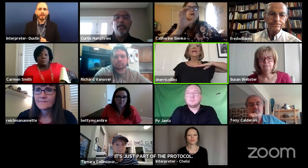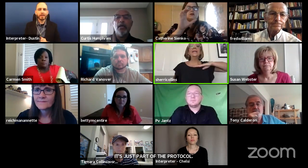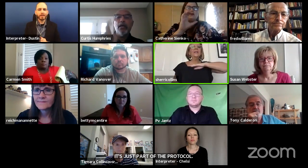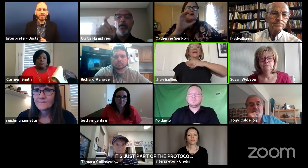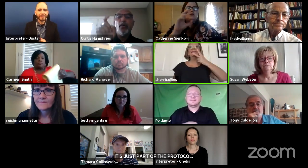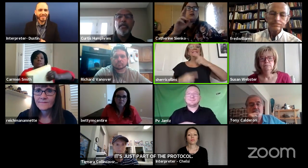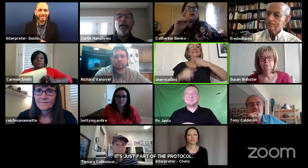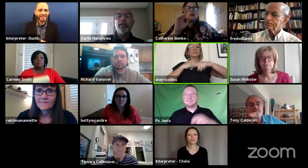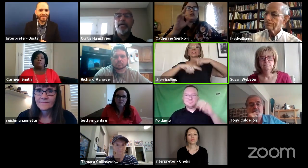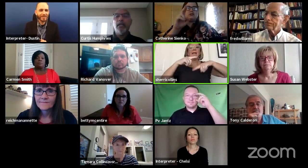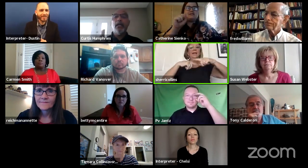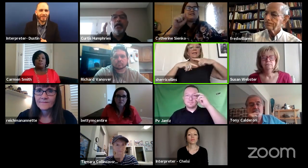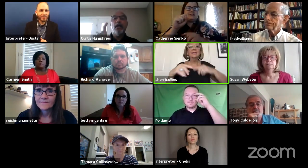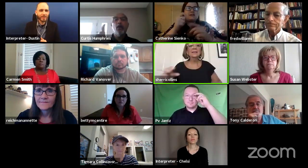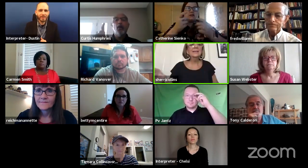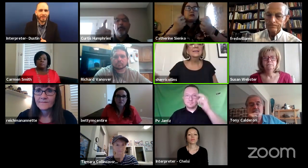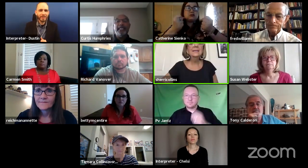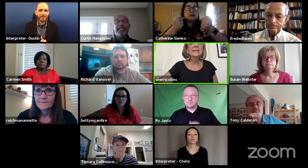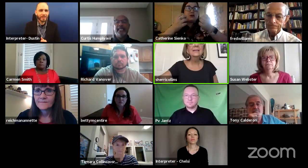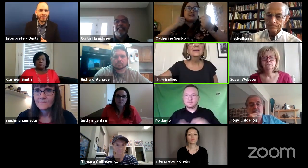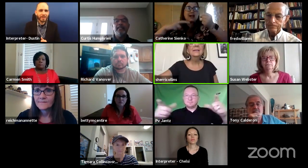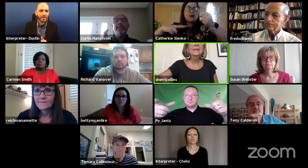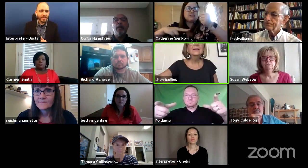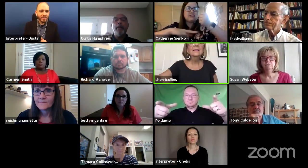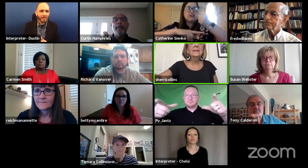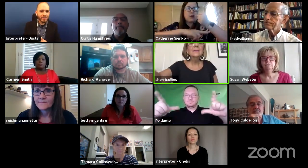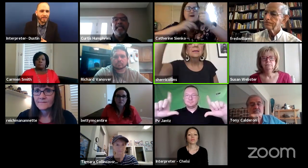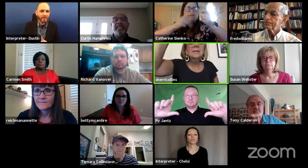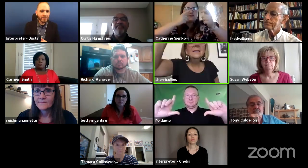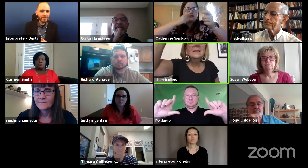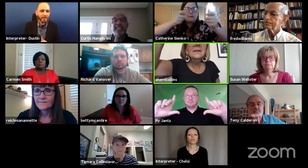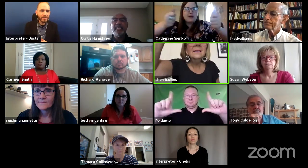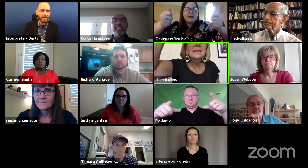You're like here, can't see your sign.